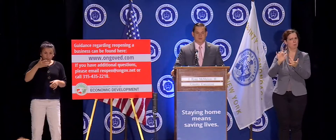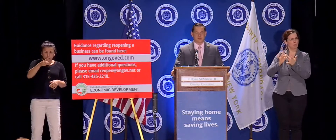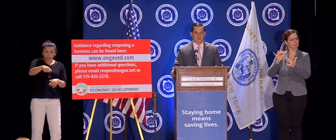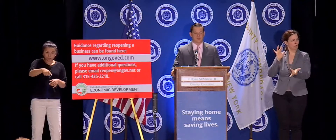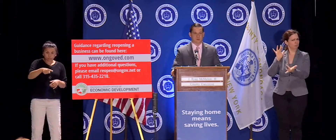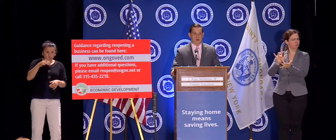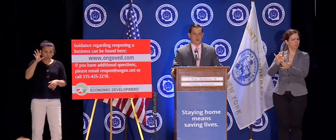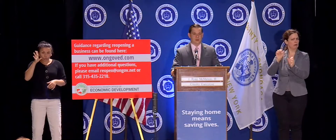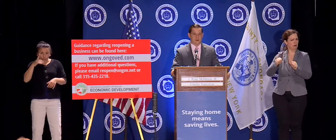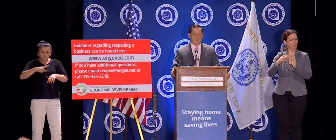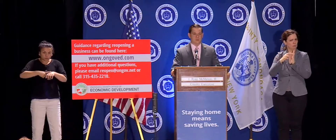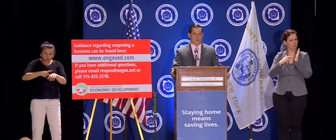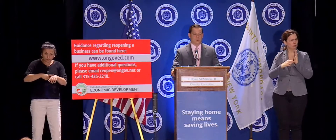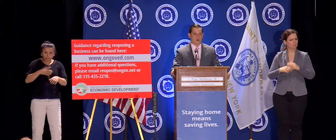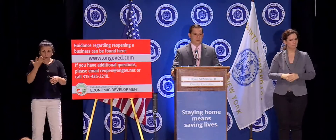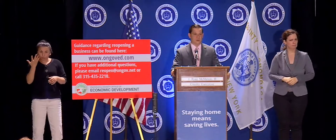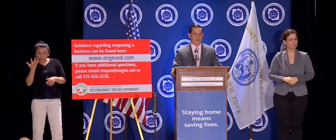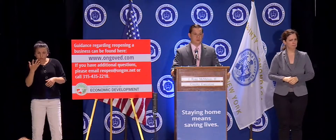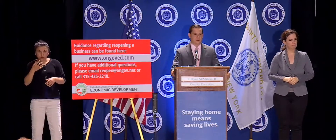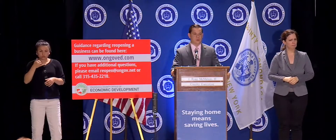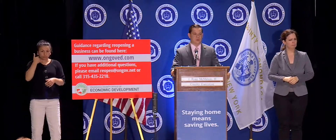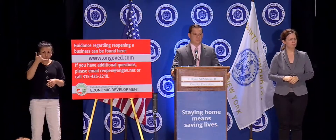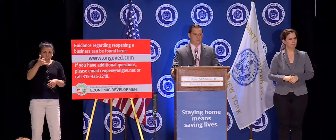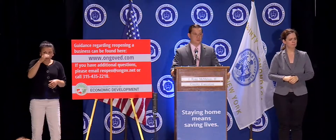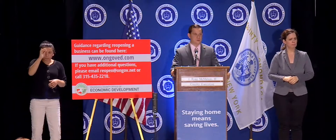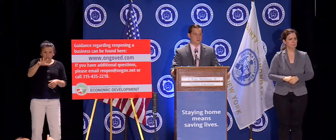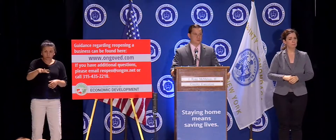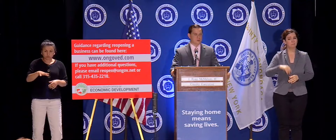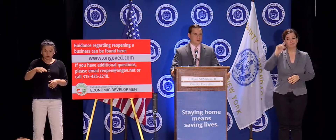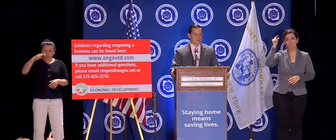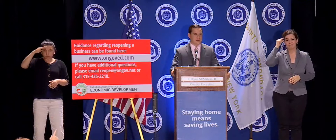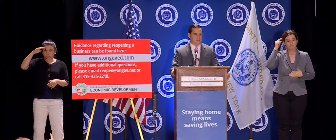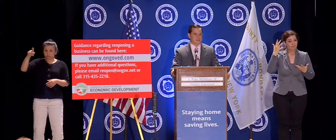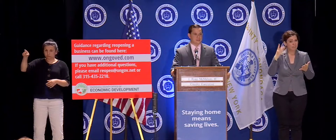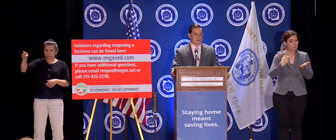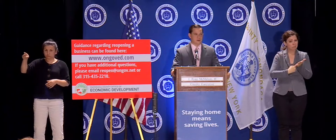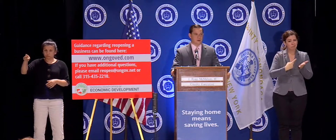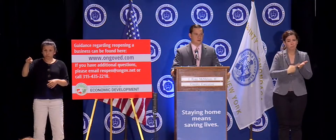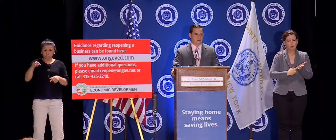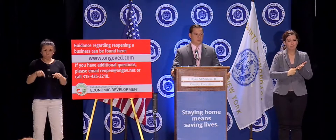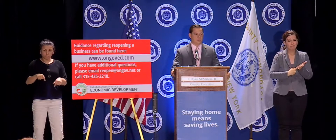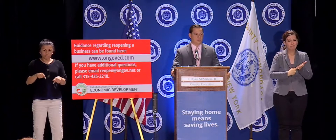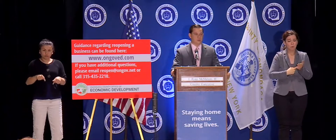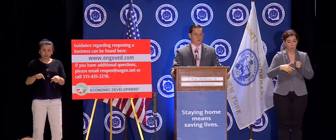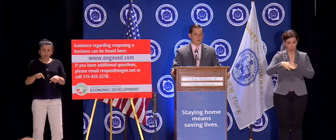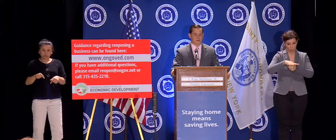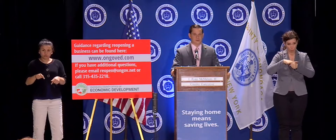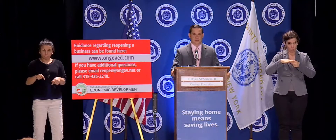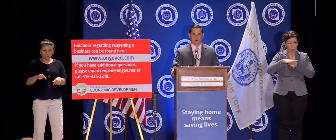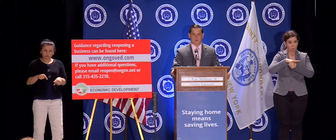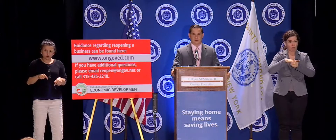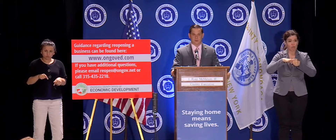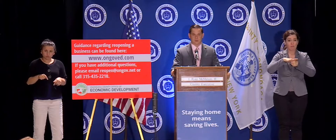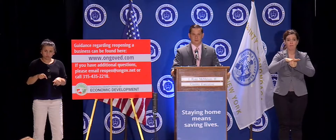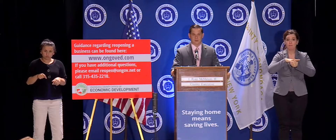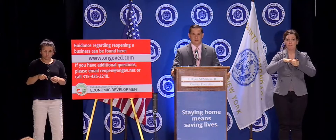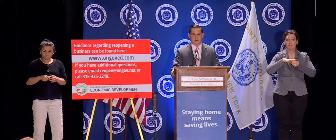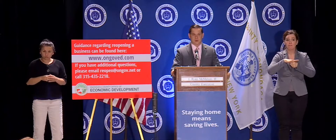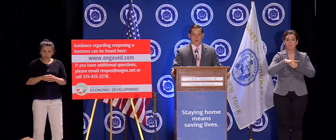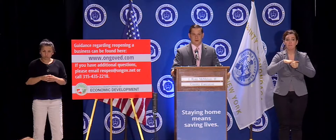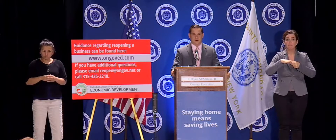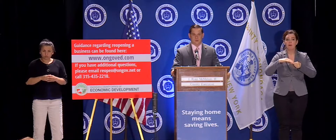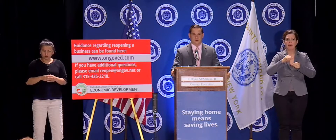There's conversations about him imploring local officials to test in minority communities, underserved